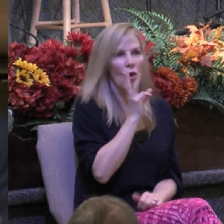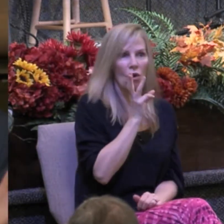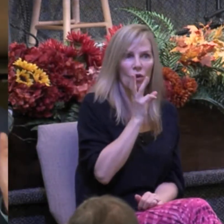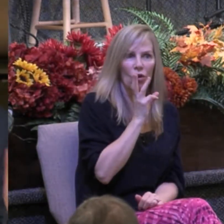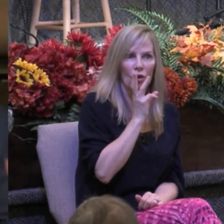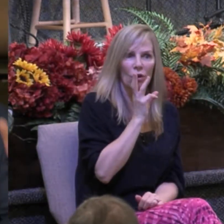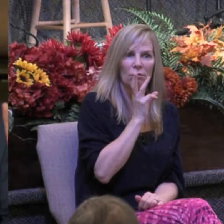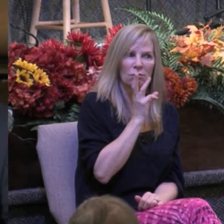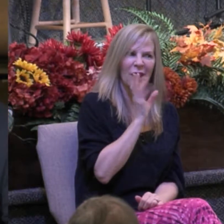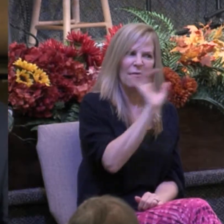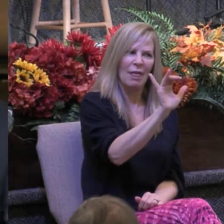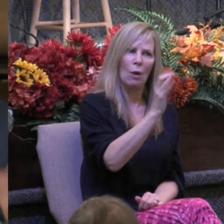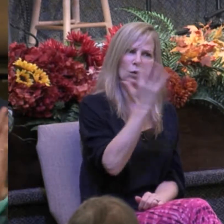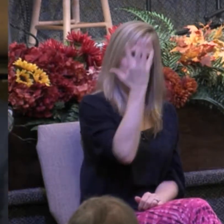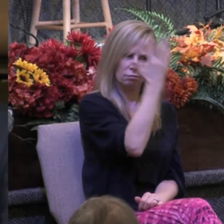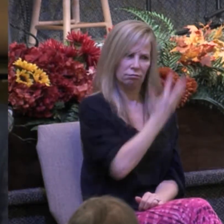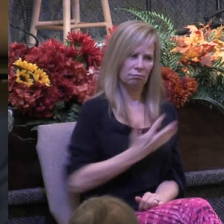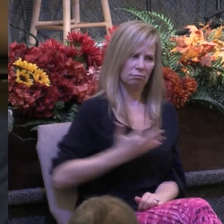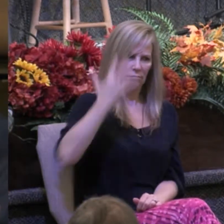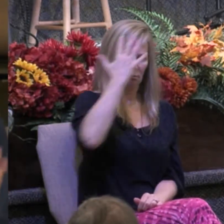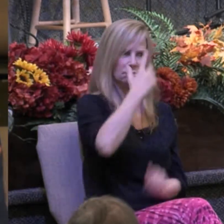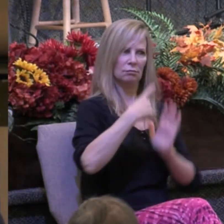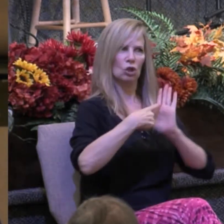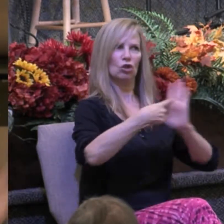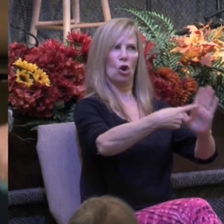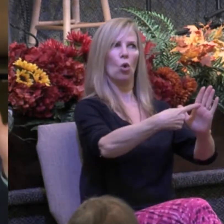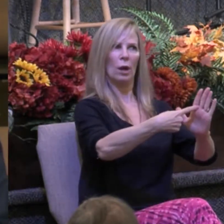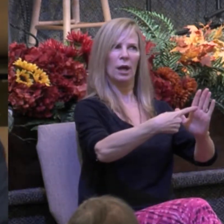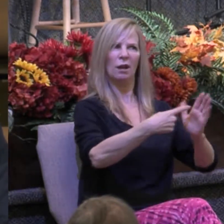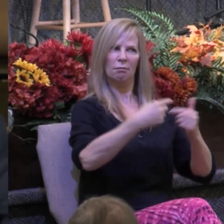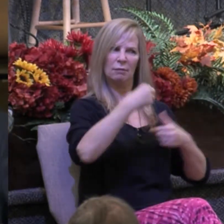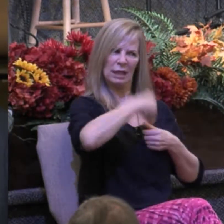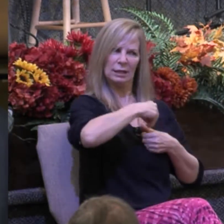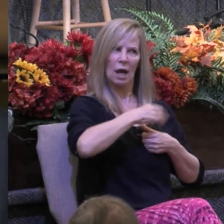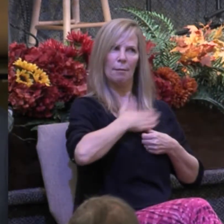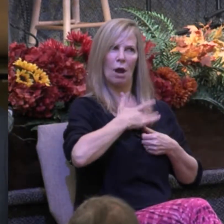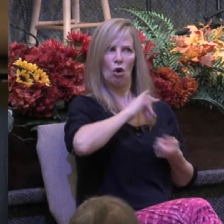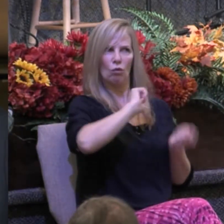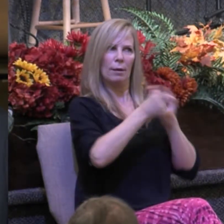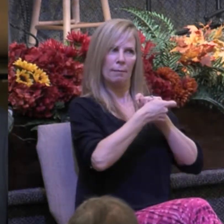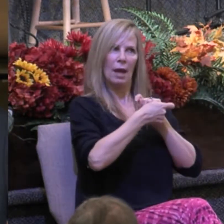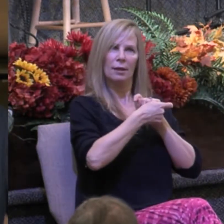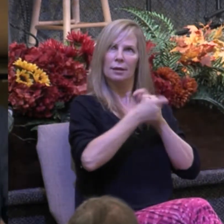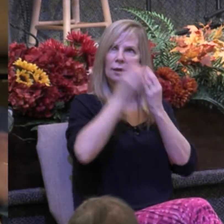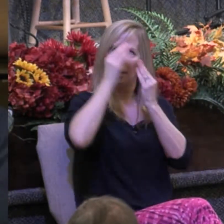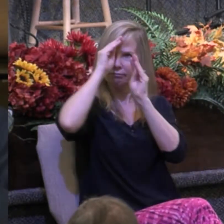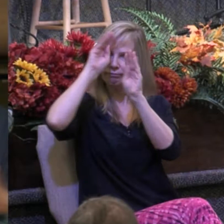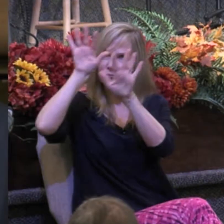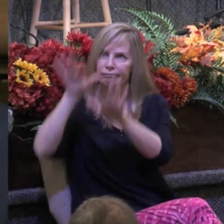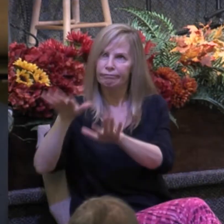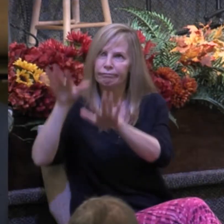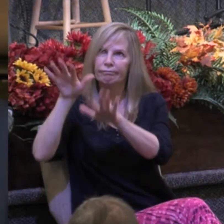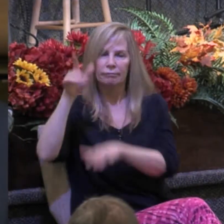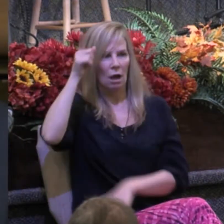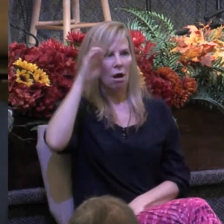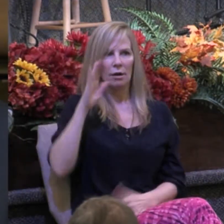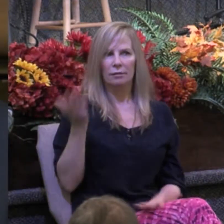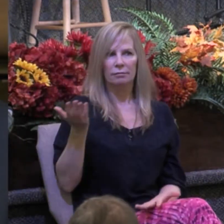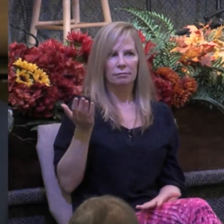as an outward sign of an individual's inward repentance towards God. This attitude of forsaking